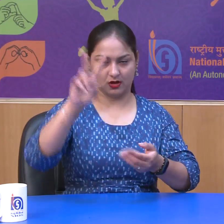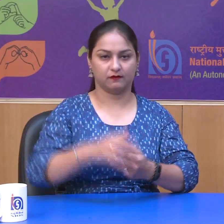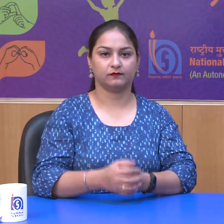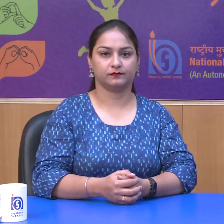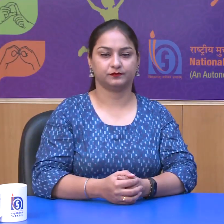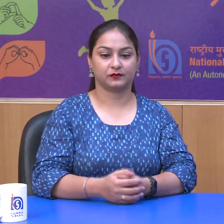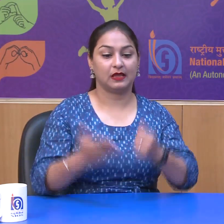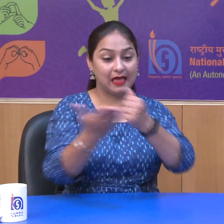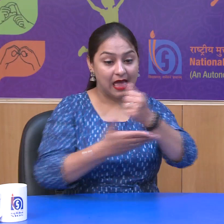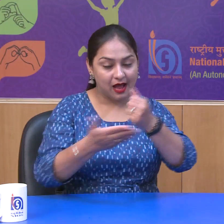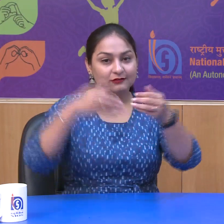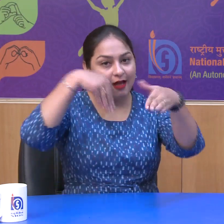Agriculture in India.